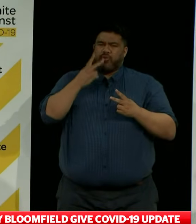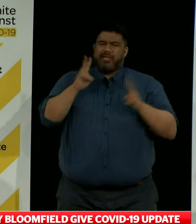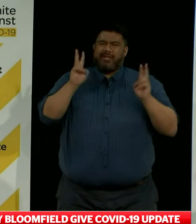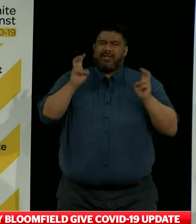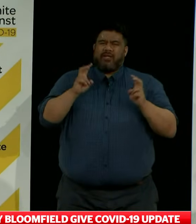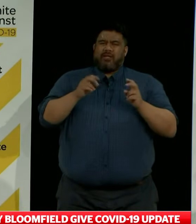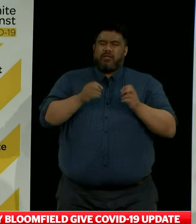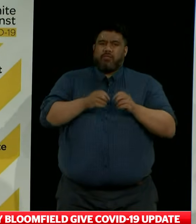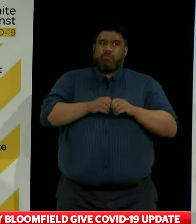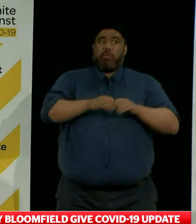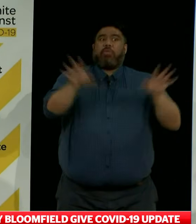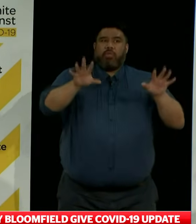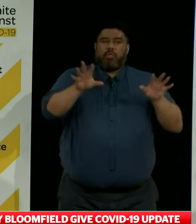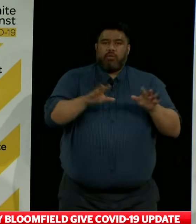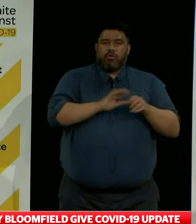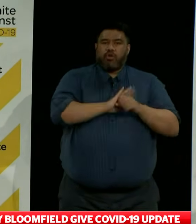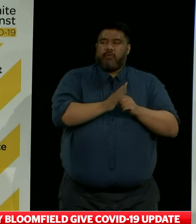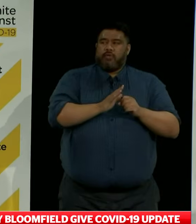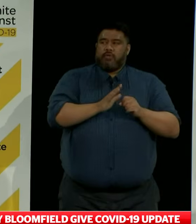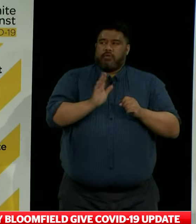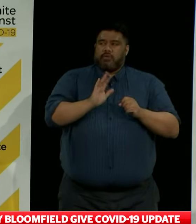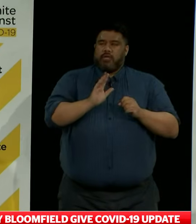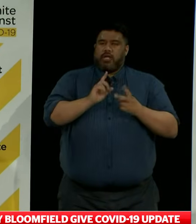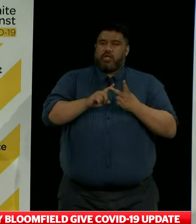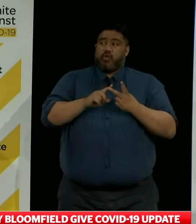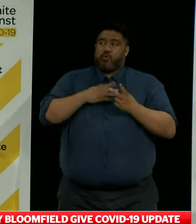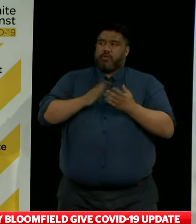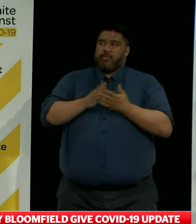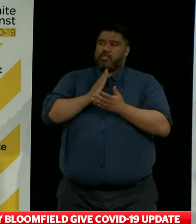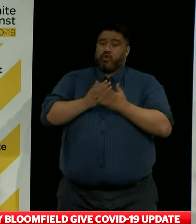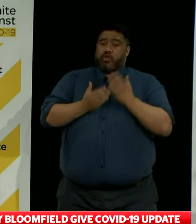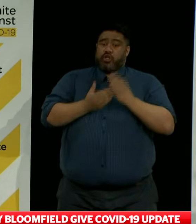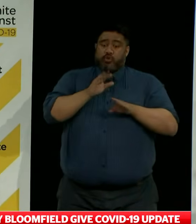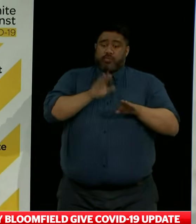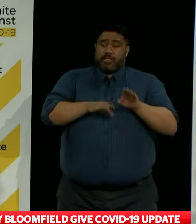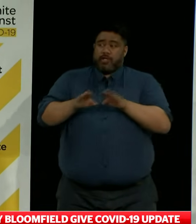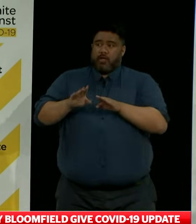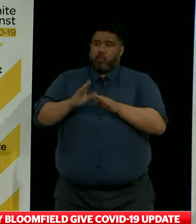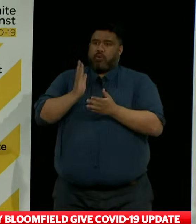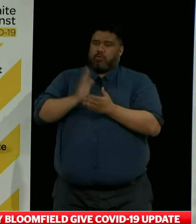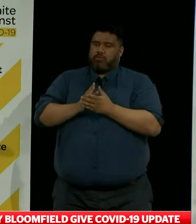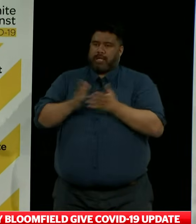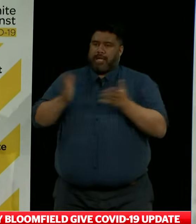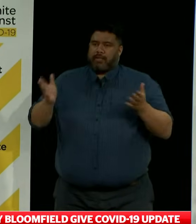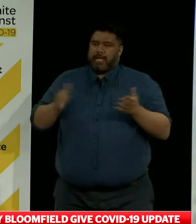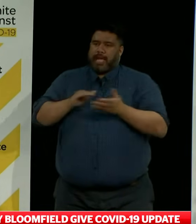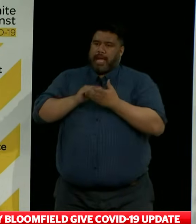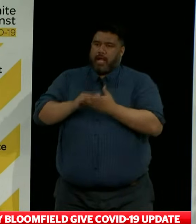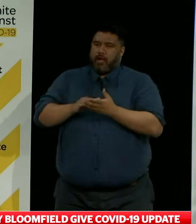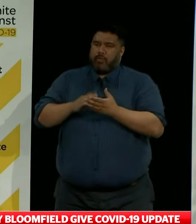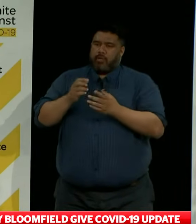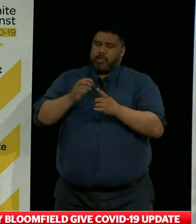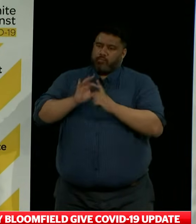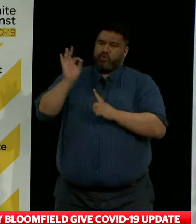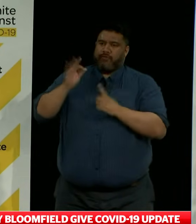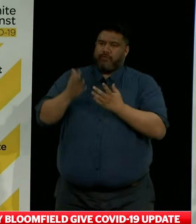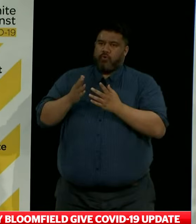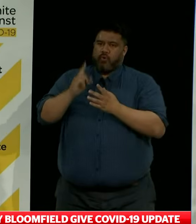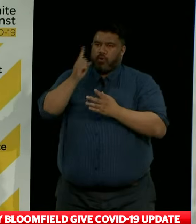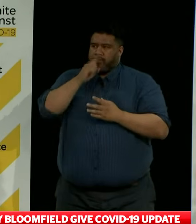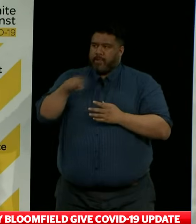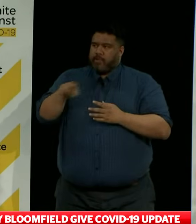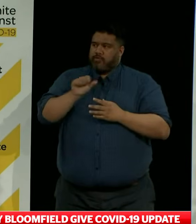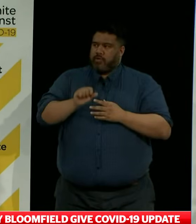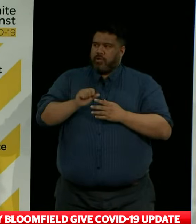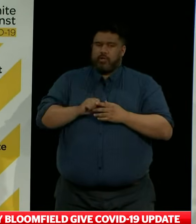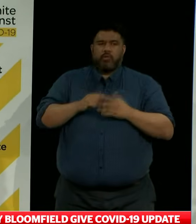will make a material difference to Aucklanders being able to maintain the restrictions. So that was me surmising essentially the public health advice that what we've added